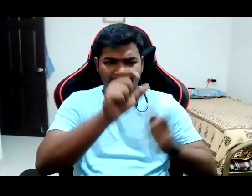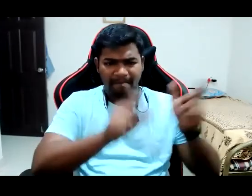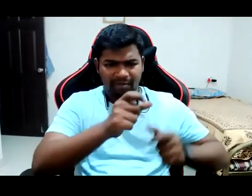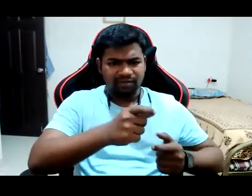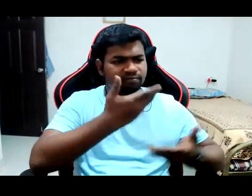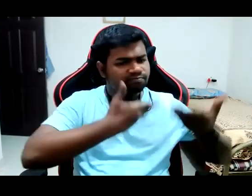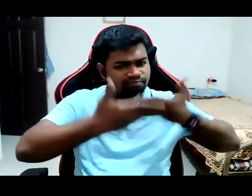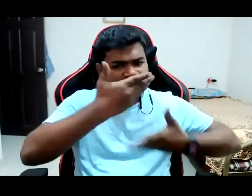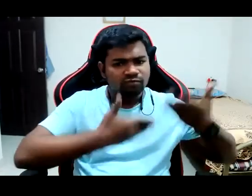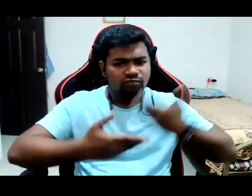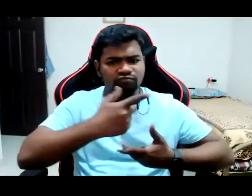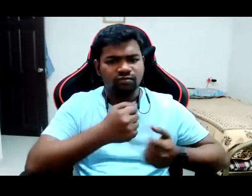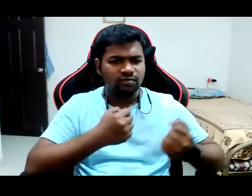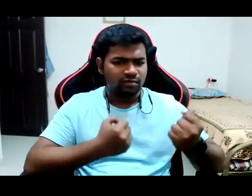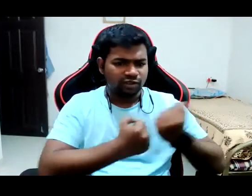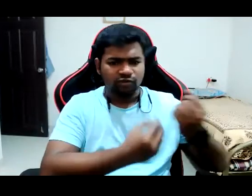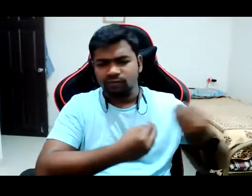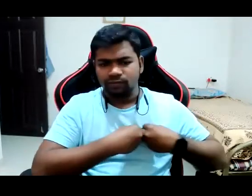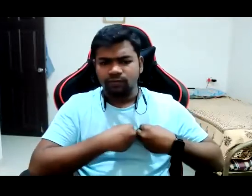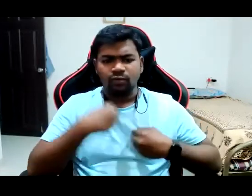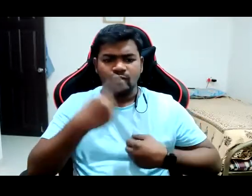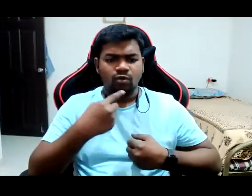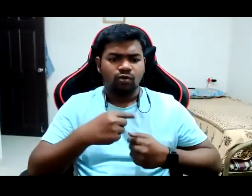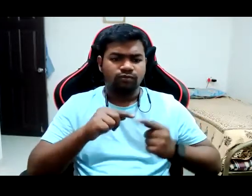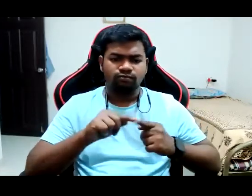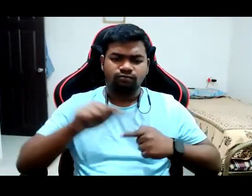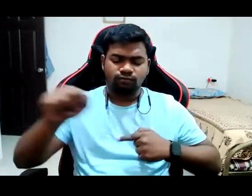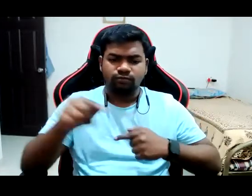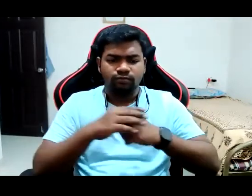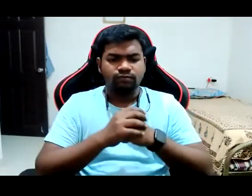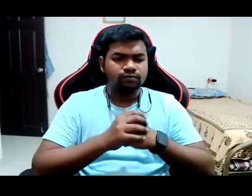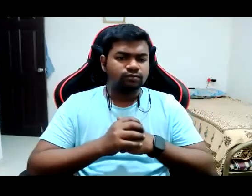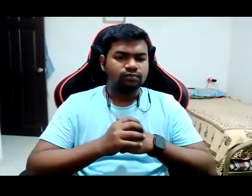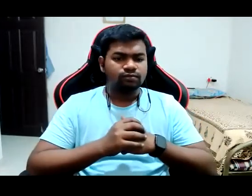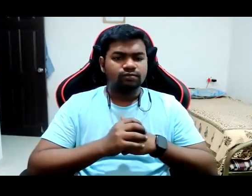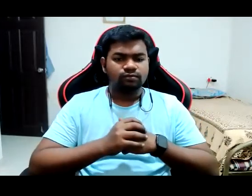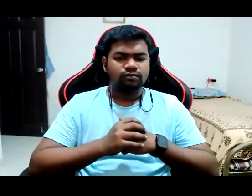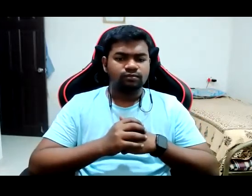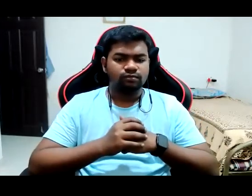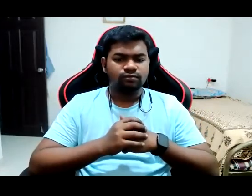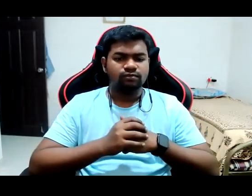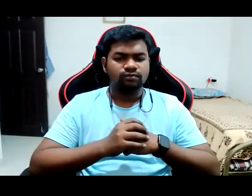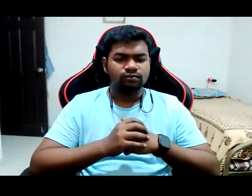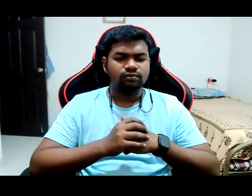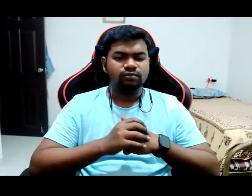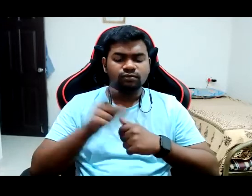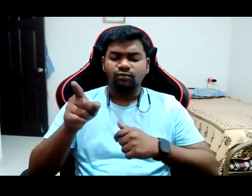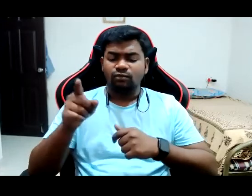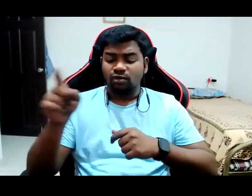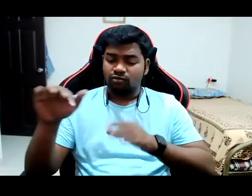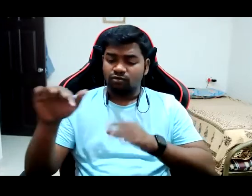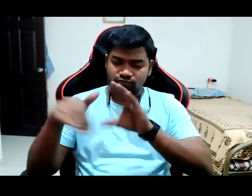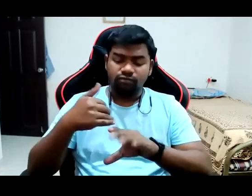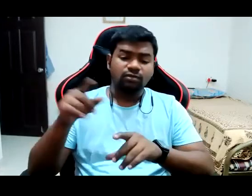mentor, or we just kind of write to any of you and you'll get it? No, you write to us and you tell us specifically what you need, and we'll try to find